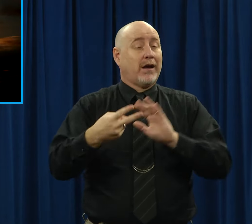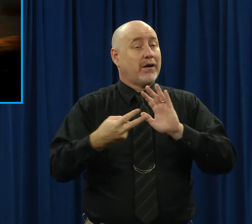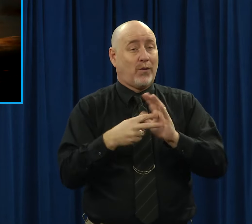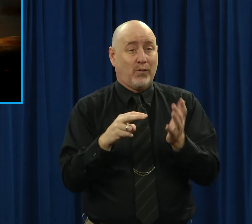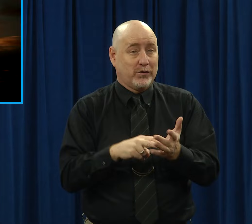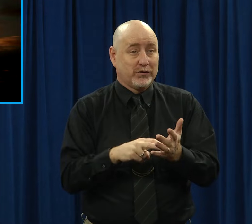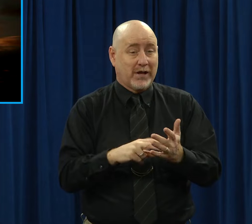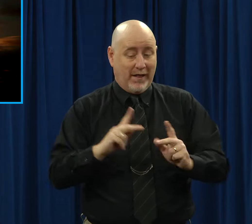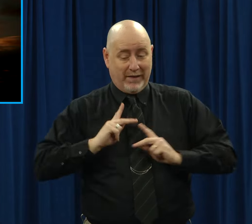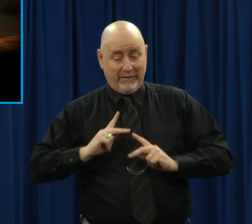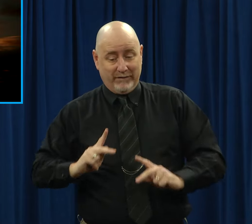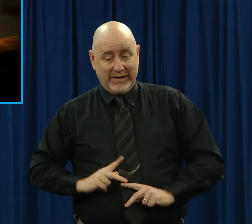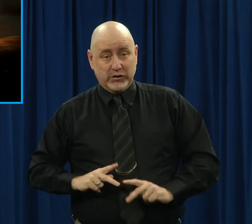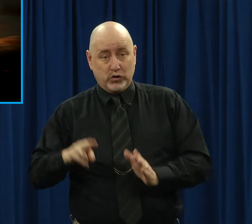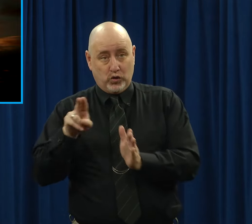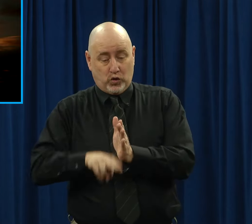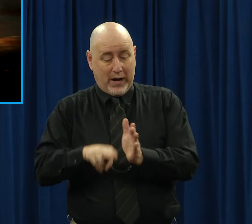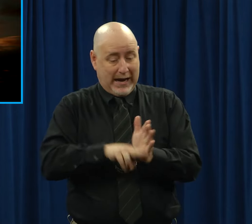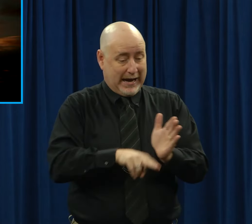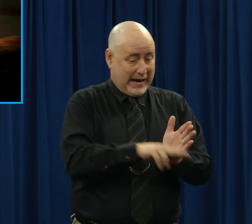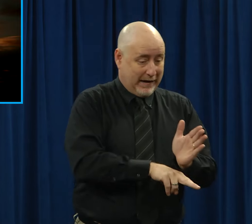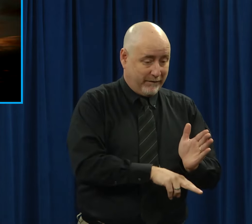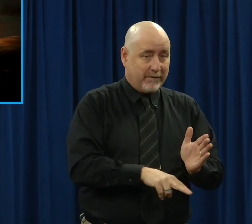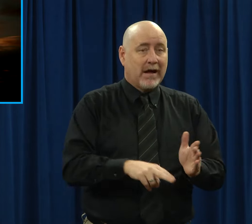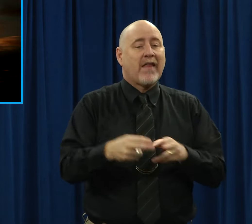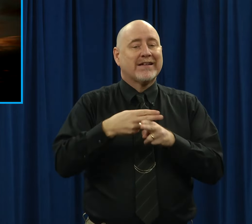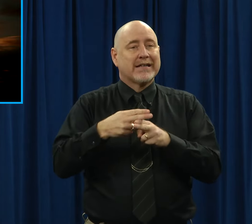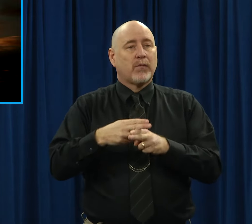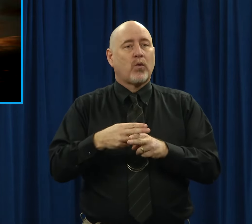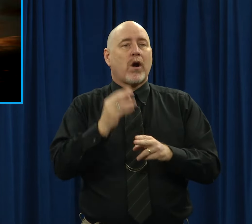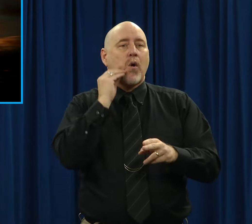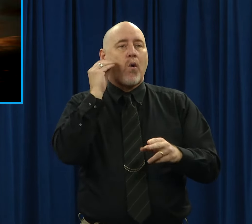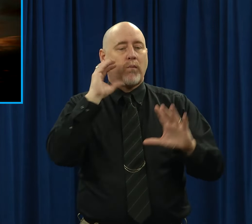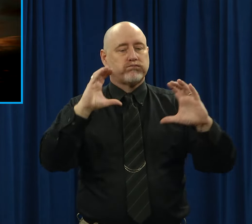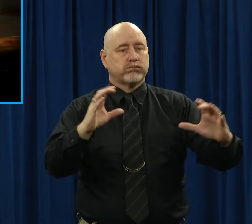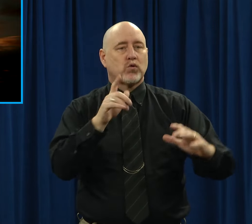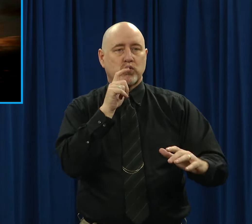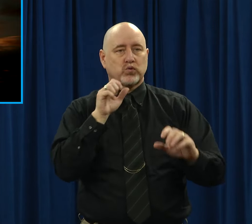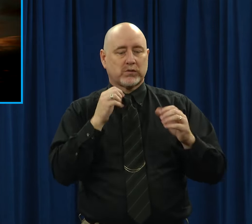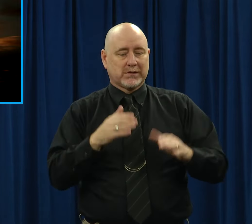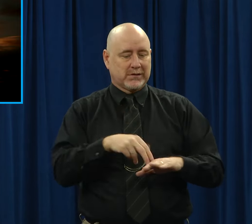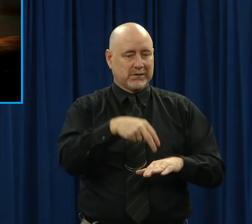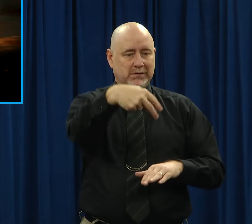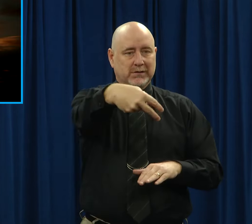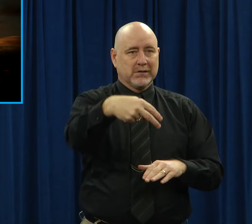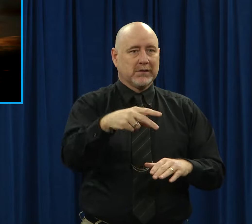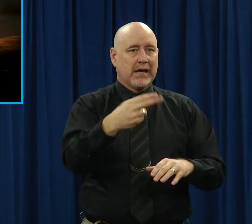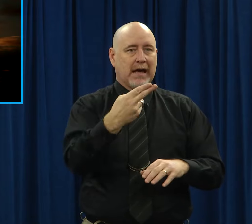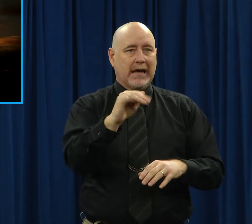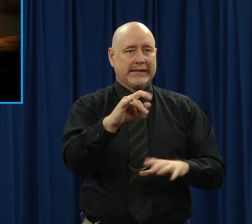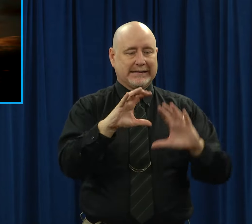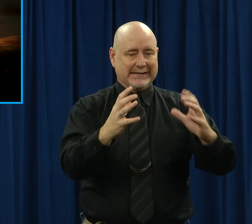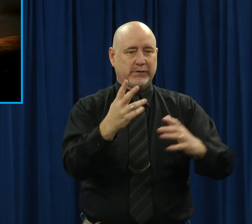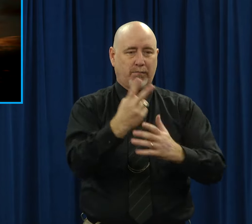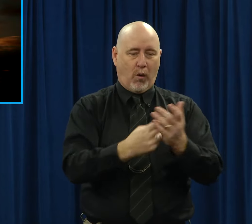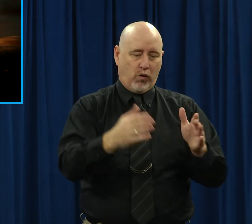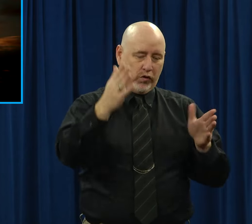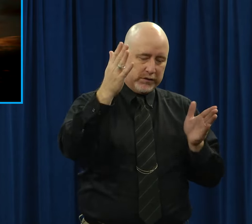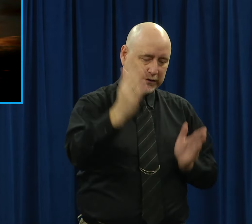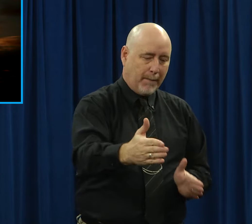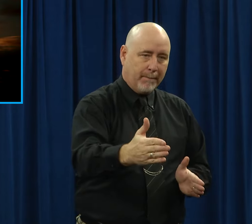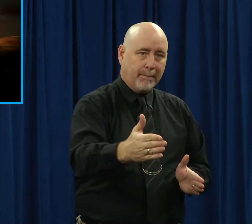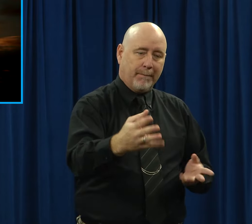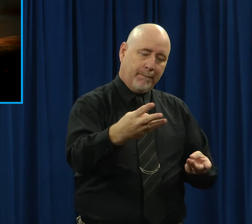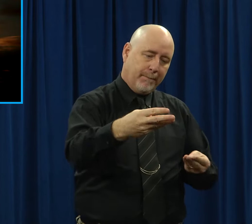day. In other words, the physical grave and the temporary abode of the dead, the Hadean realm,